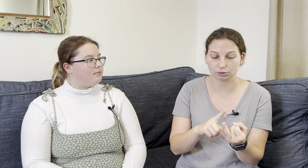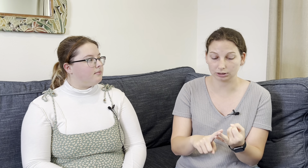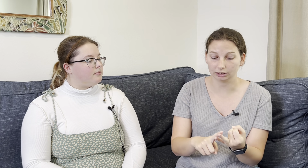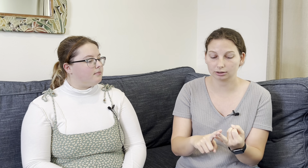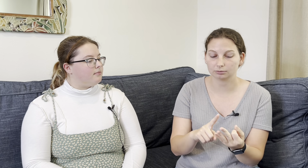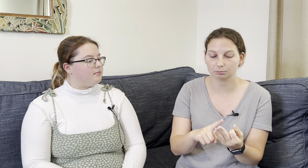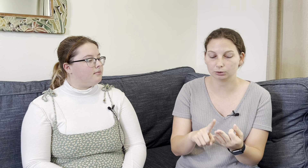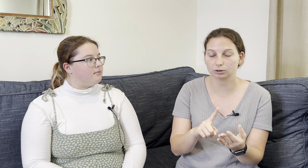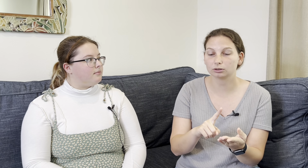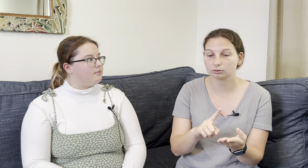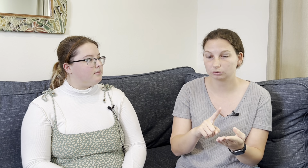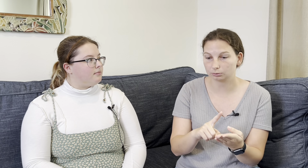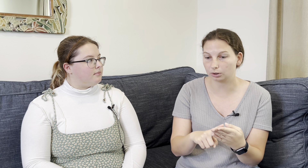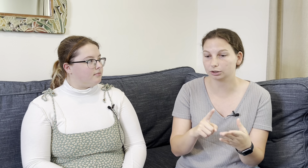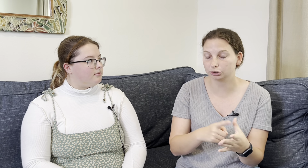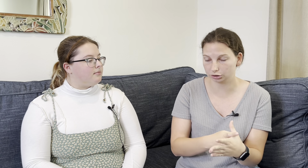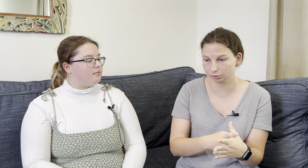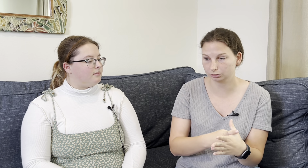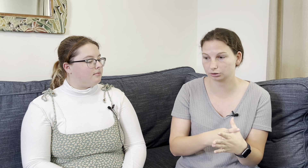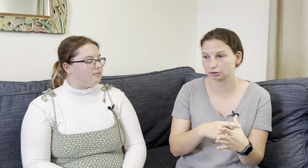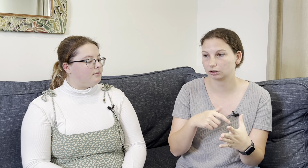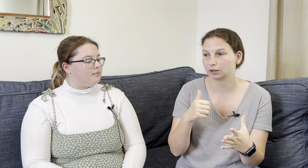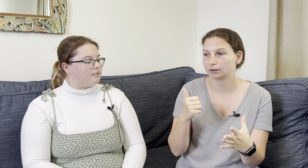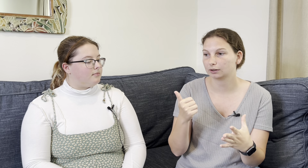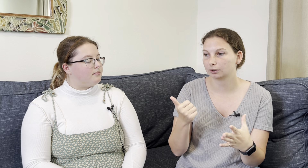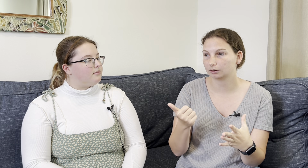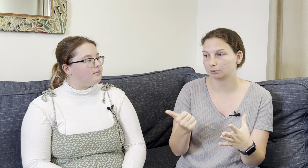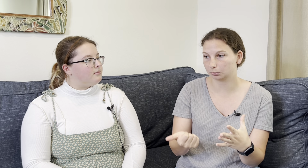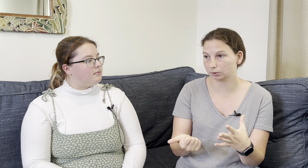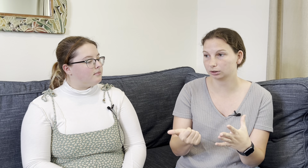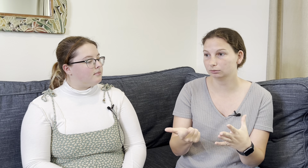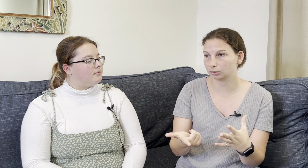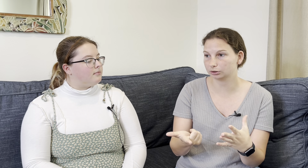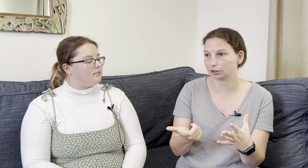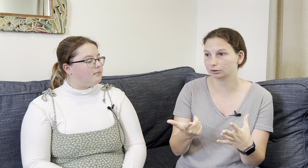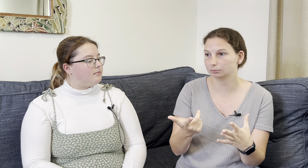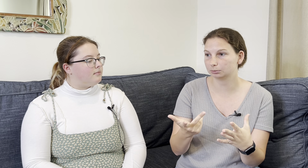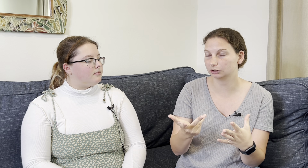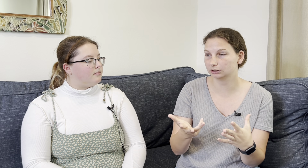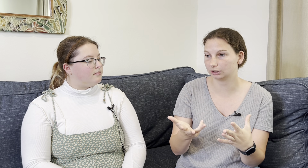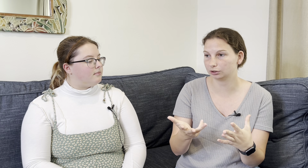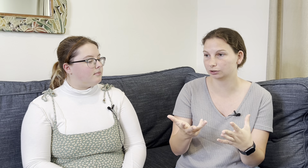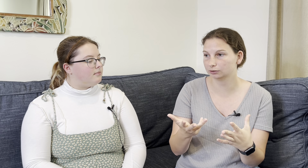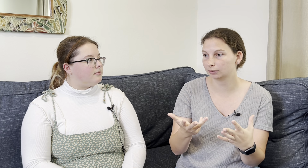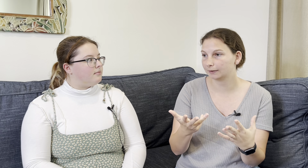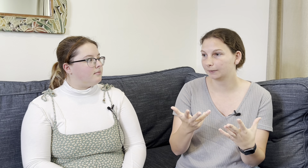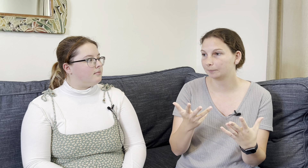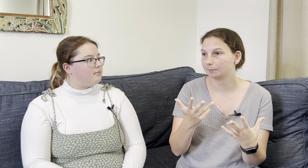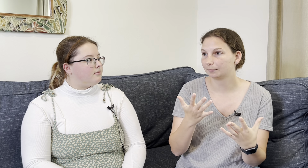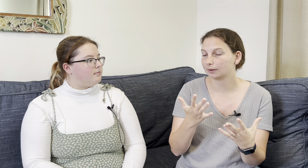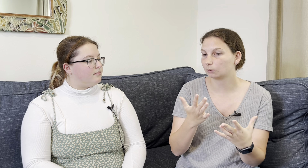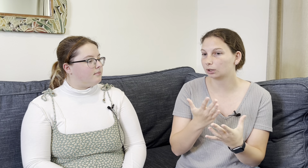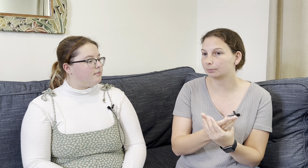drink, milk, water, juice, more, all done, please and thank you. What